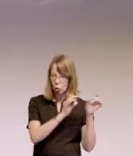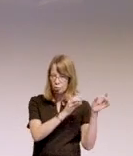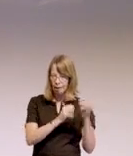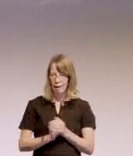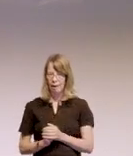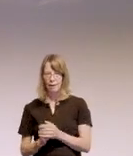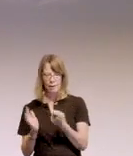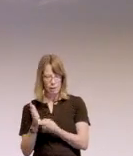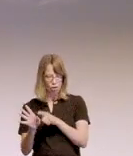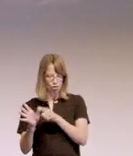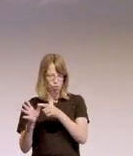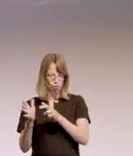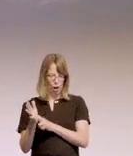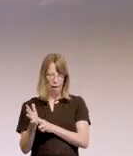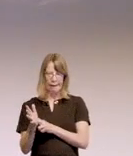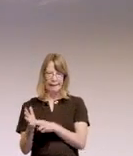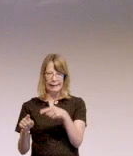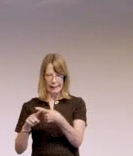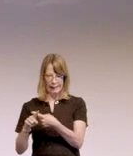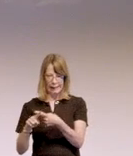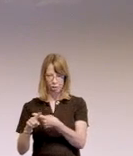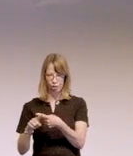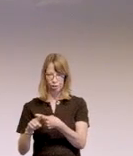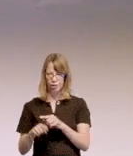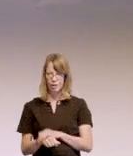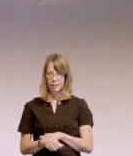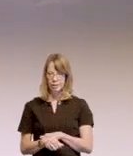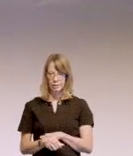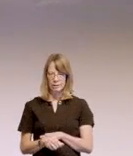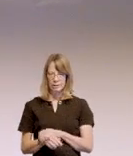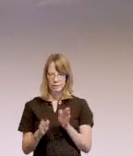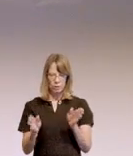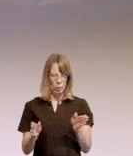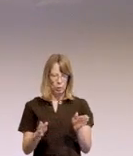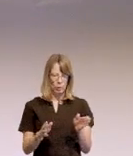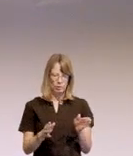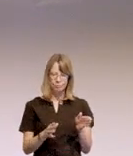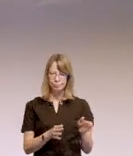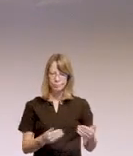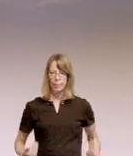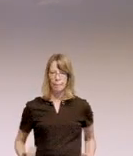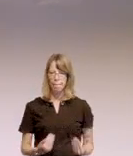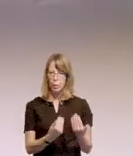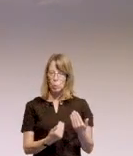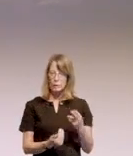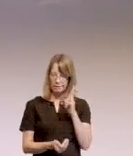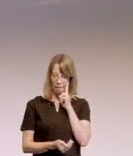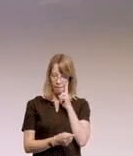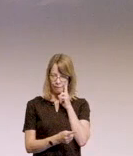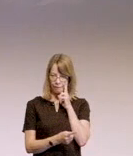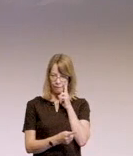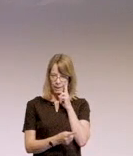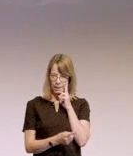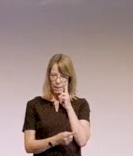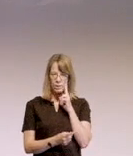English. So as it turns out, Pete was born deaf. And so when he